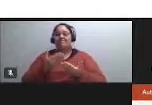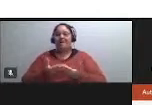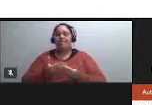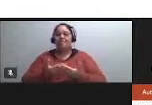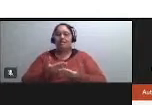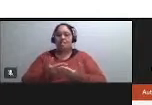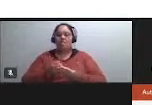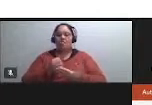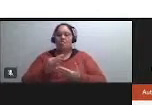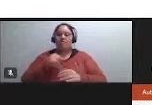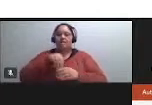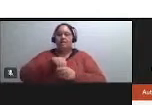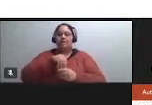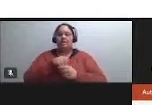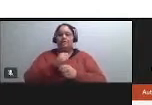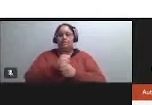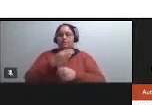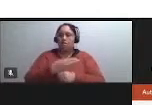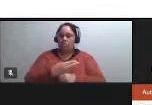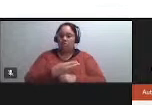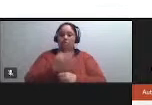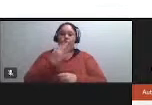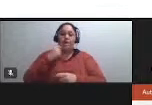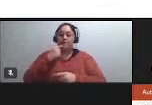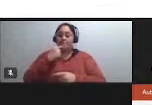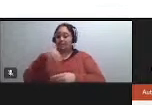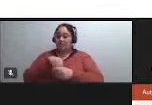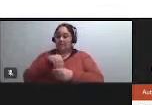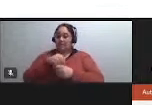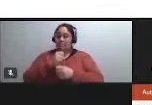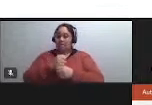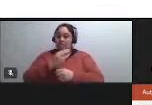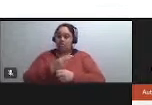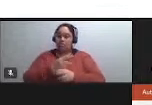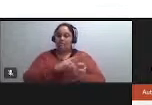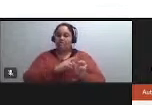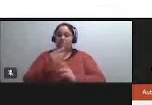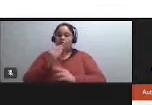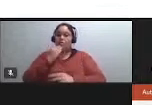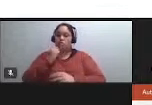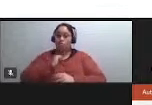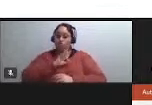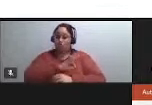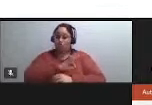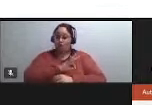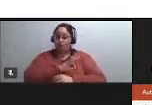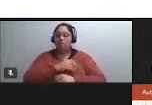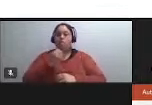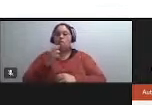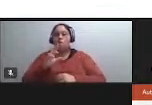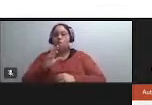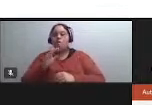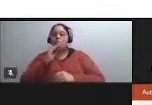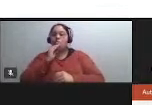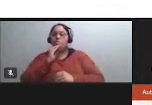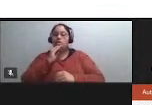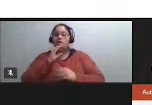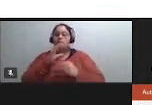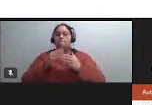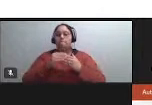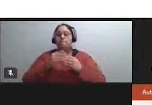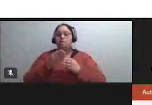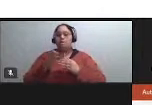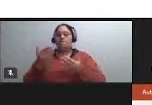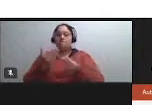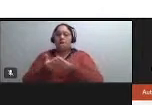availability of internal stakeholders. And when I say internal stakeholders, it would refer to either staff or it would refer to members